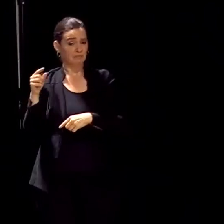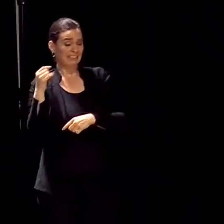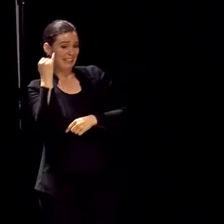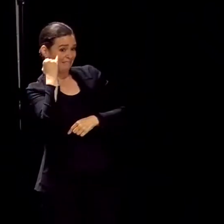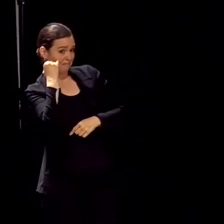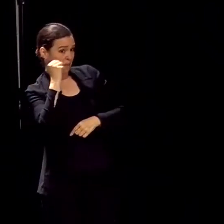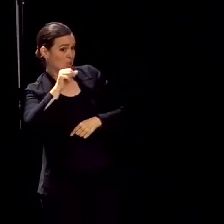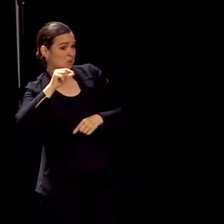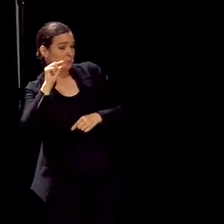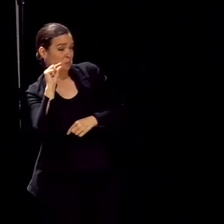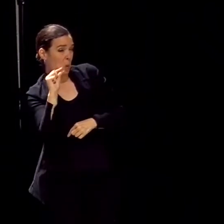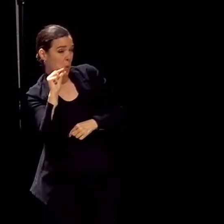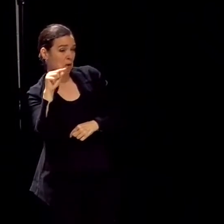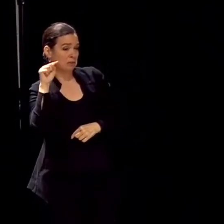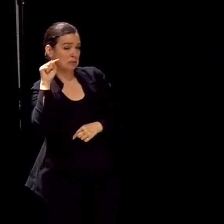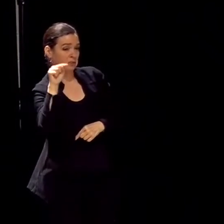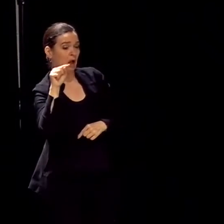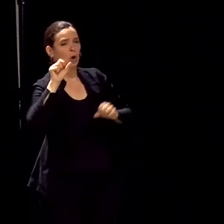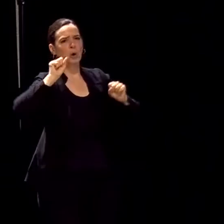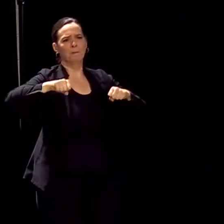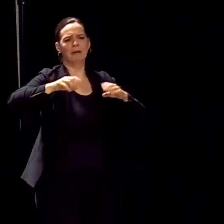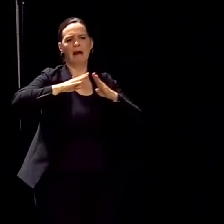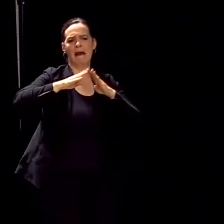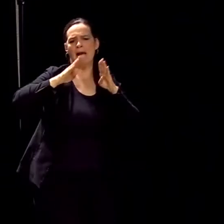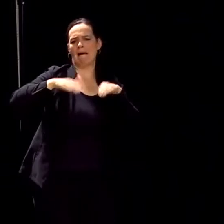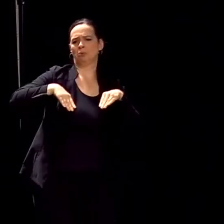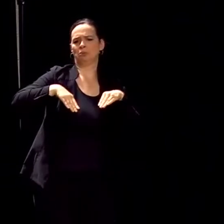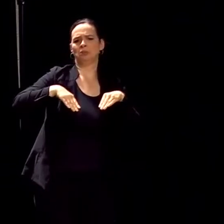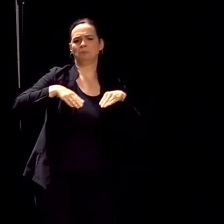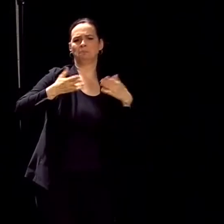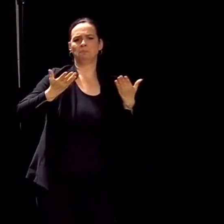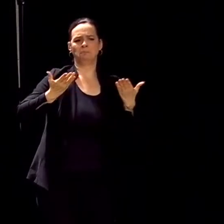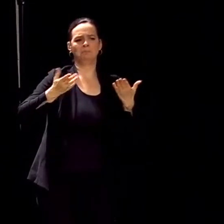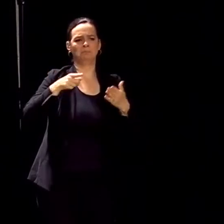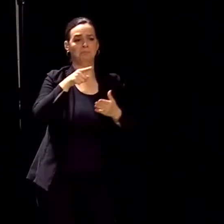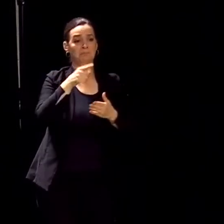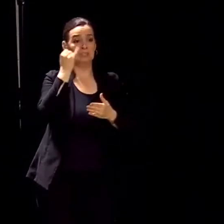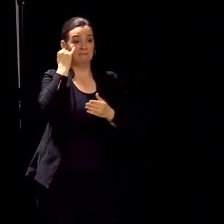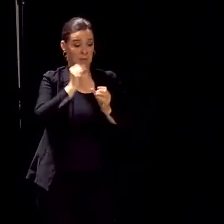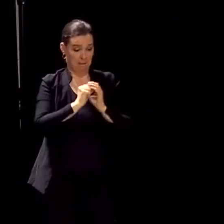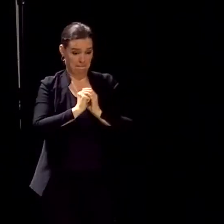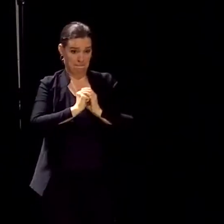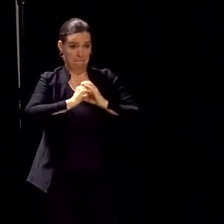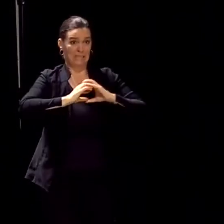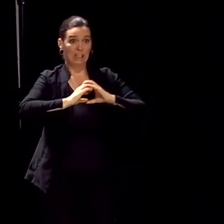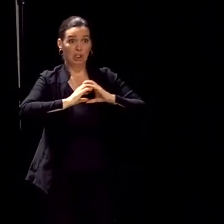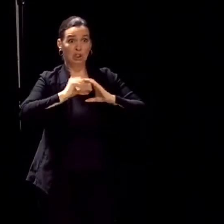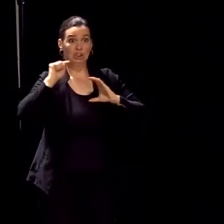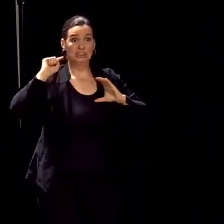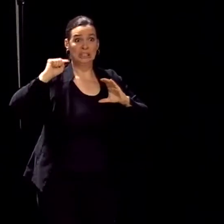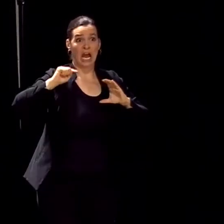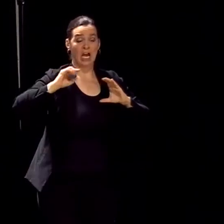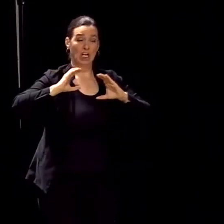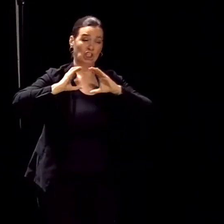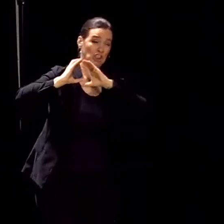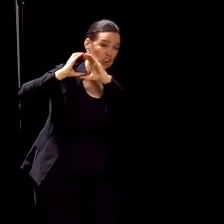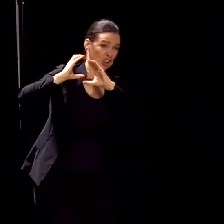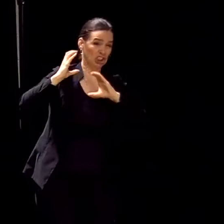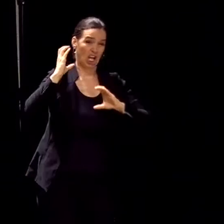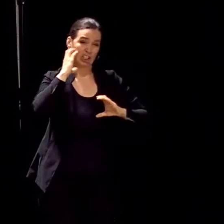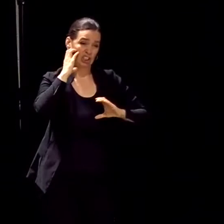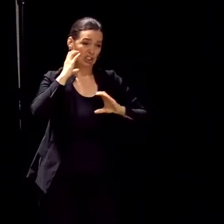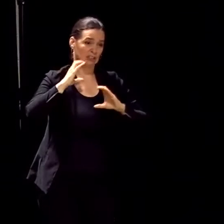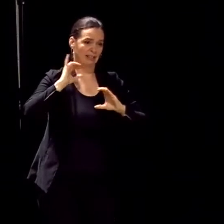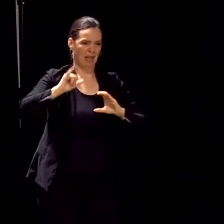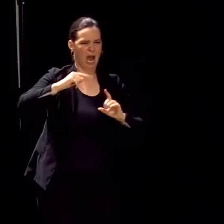congregate setting that has more than that. So that's, the larger dots are more cases. You